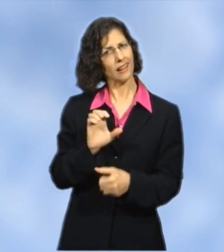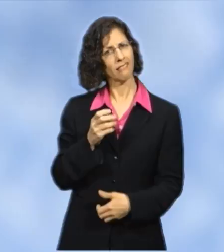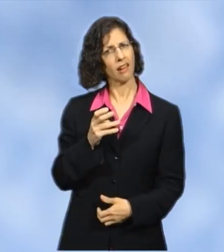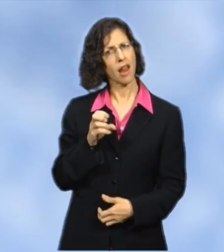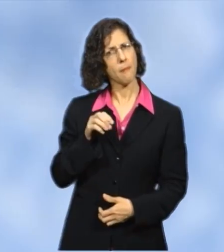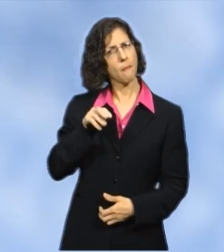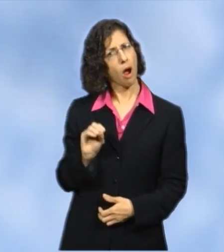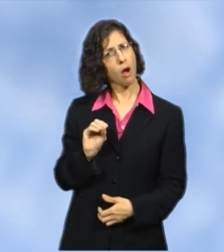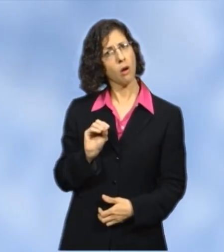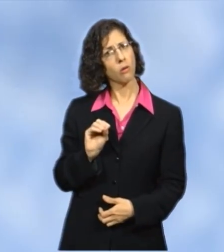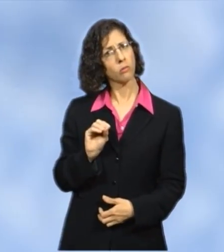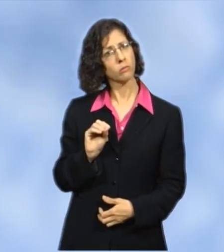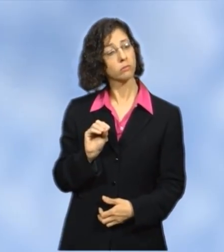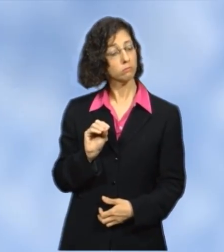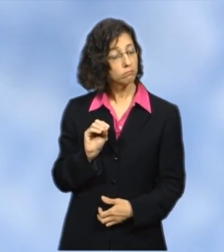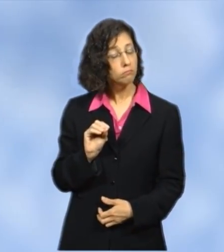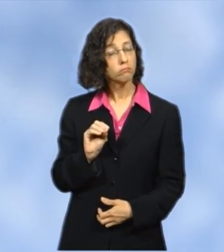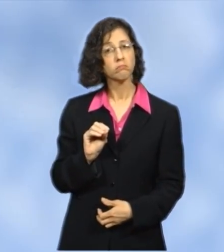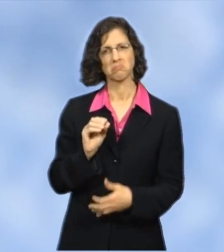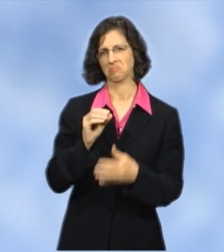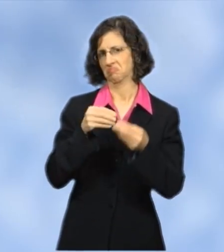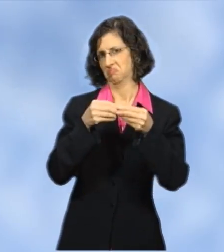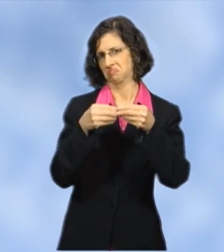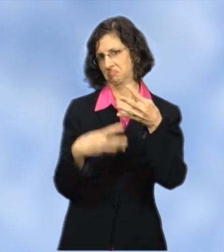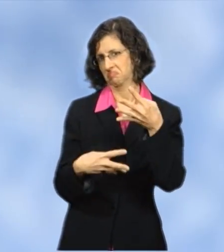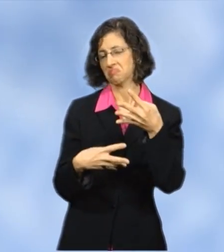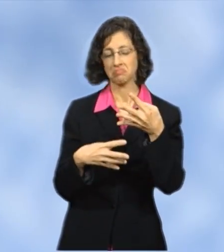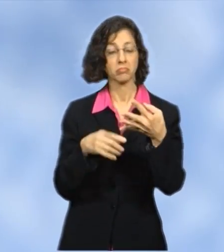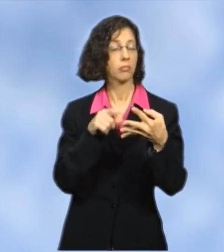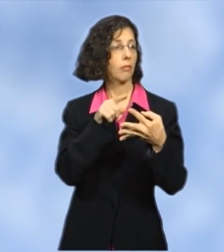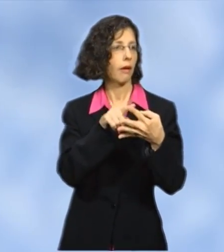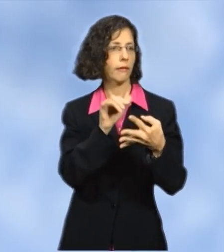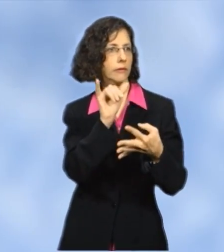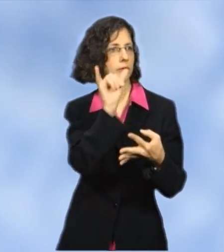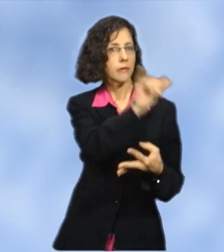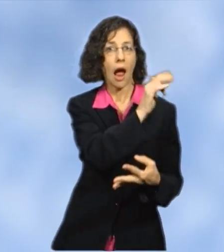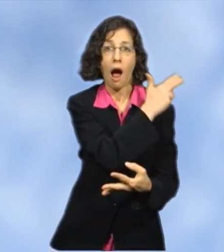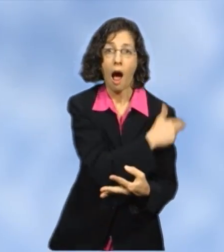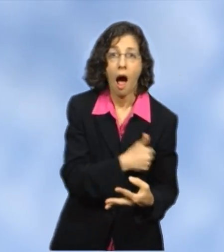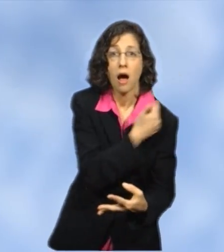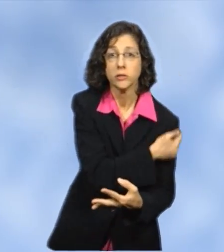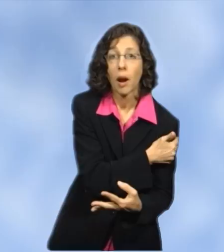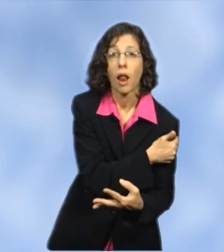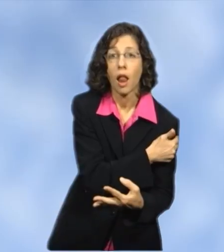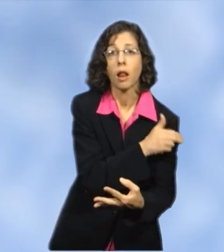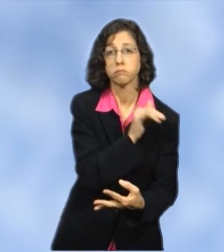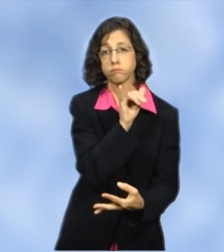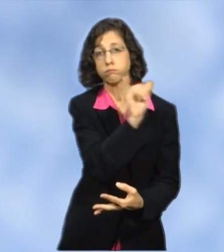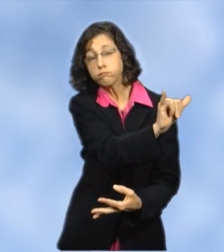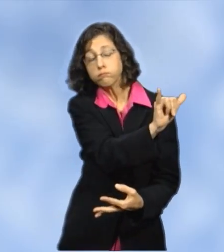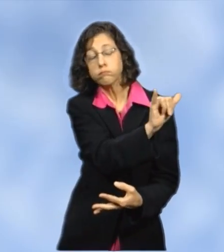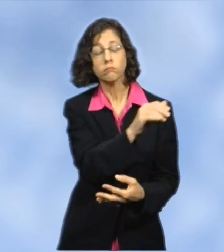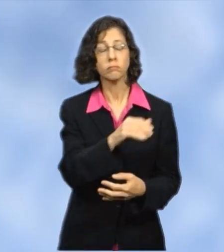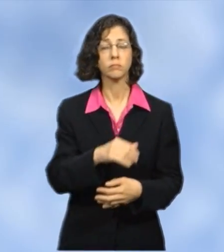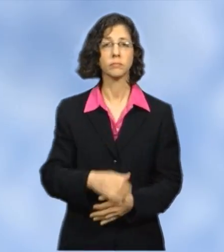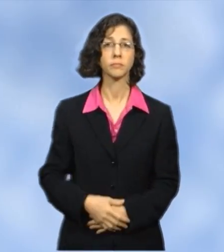The treatments can be given in a number of places, including the hospital inpatient